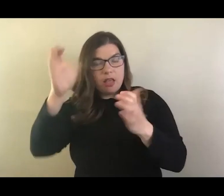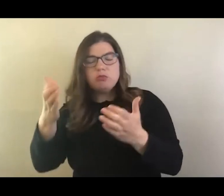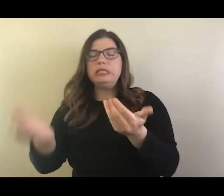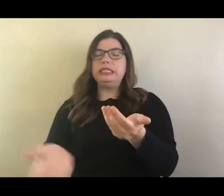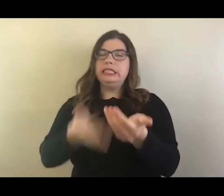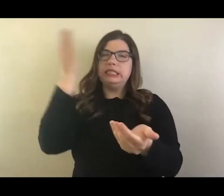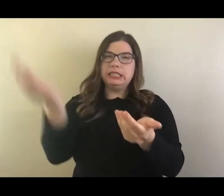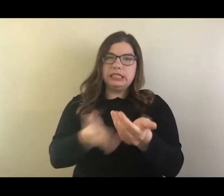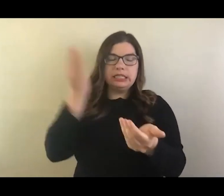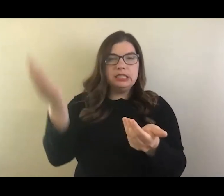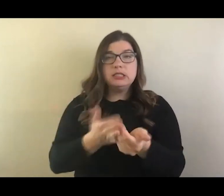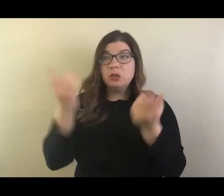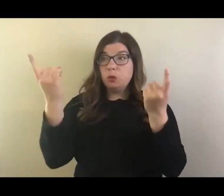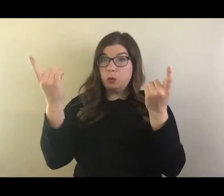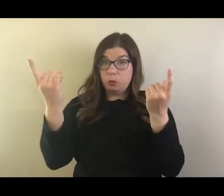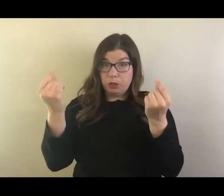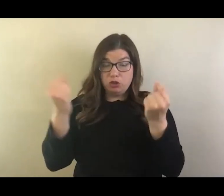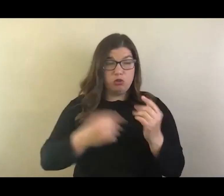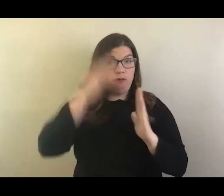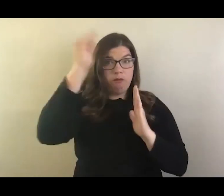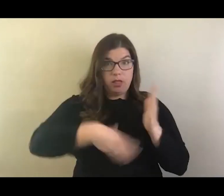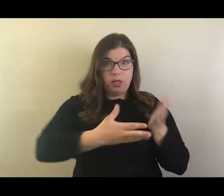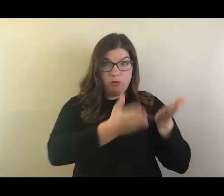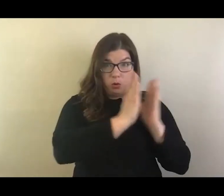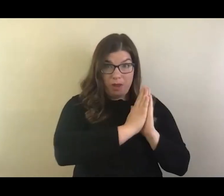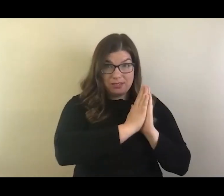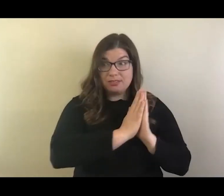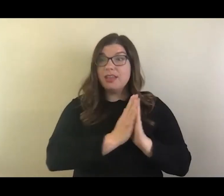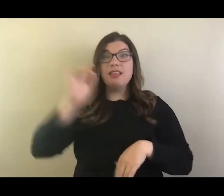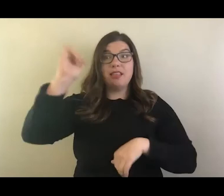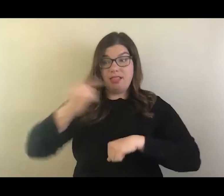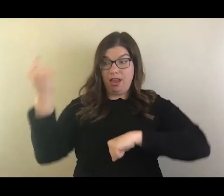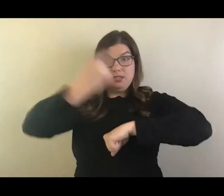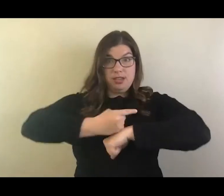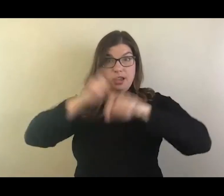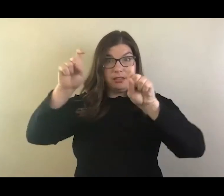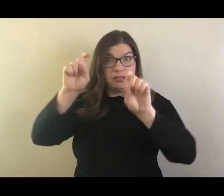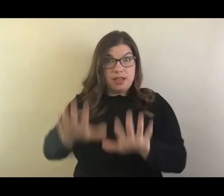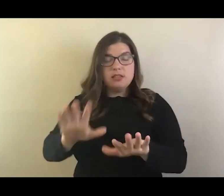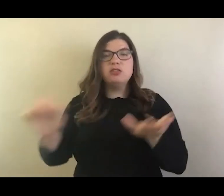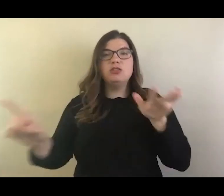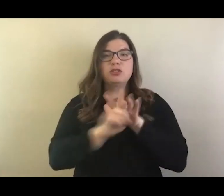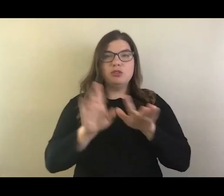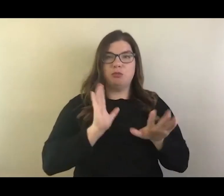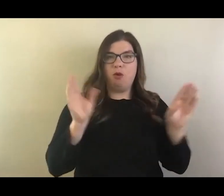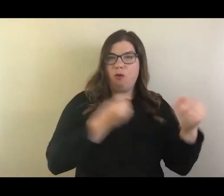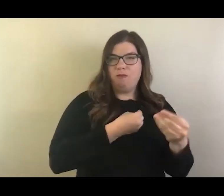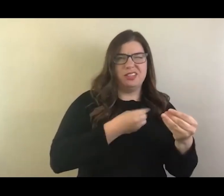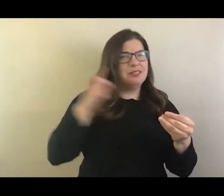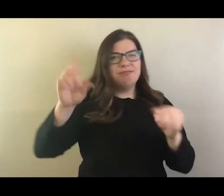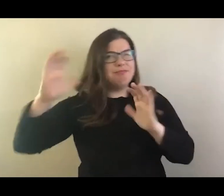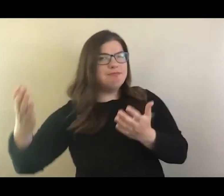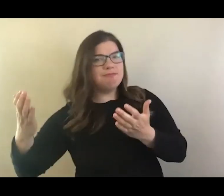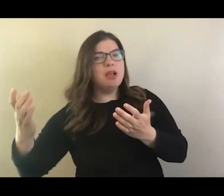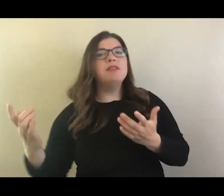the classroom. On the day of the exam, the student would just come to the UDS office rather than going to class. We will have